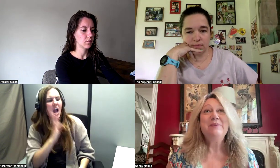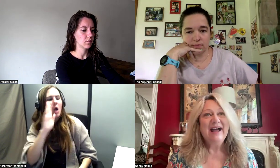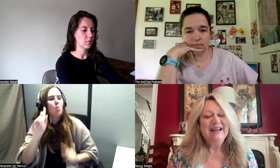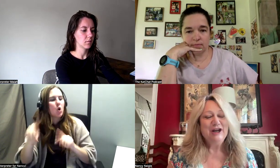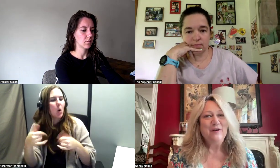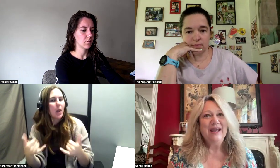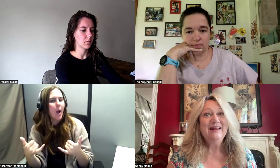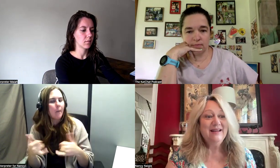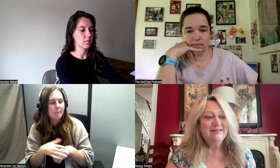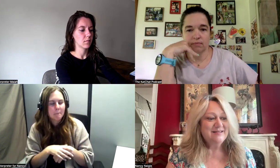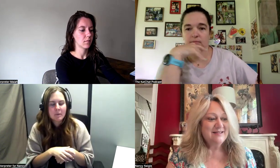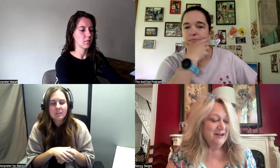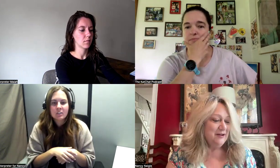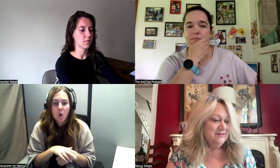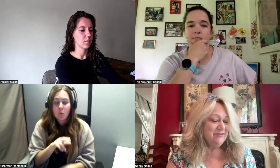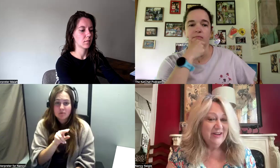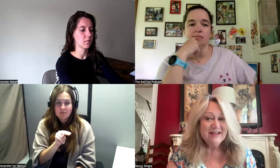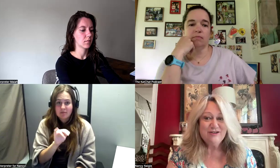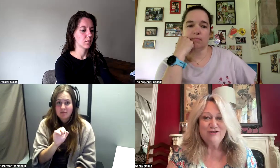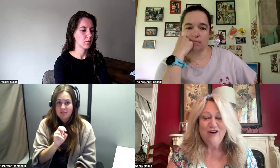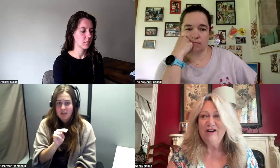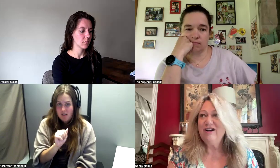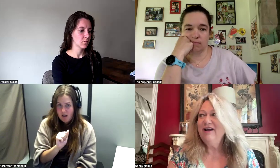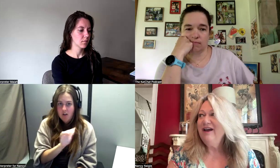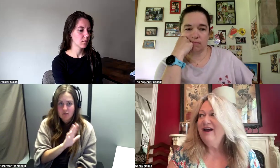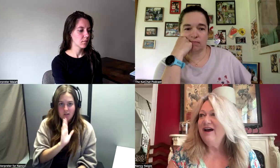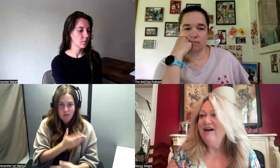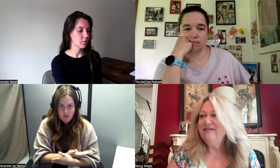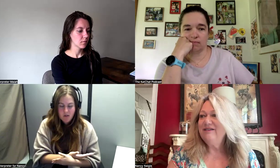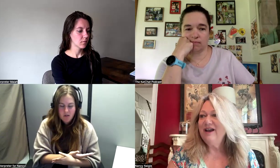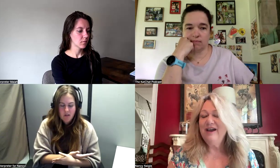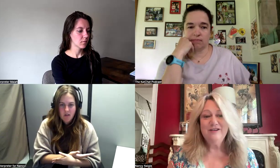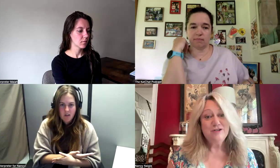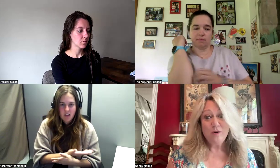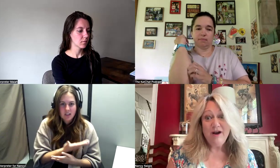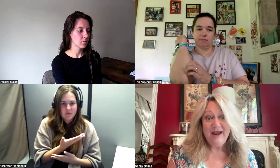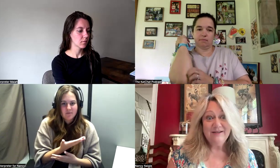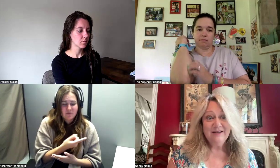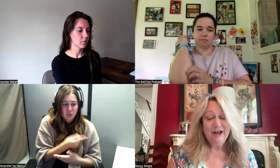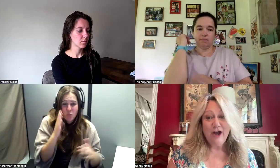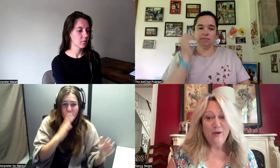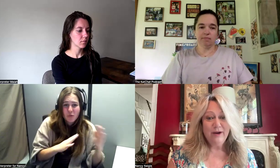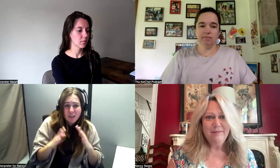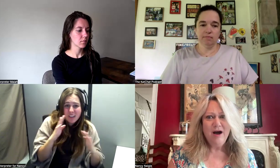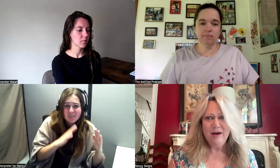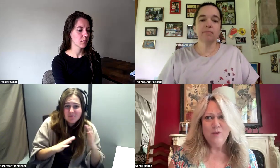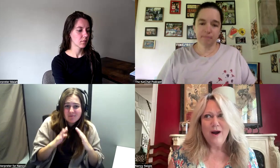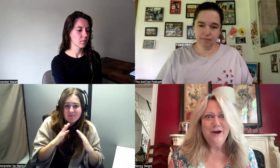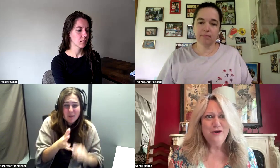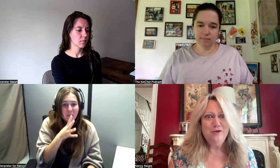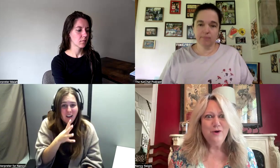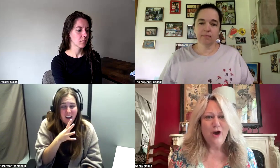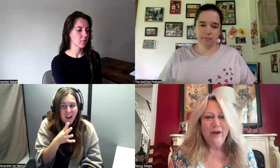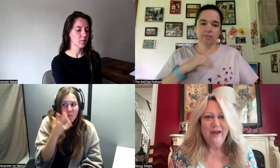so, but in Nina's defense, her daughter, uh, she's worried. Mom,